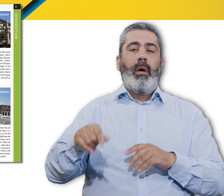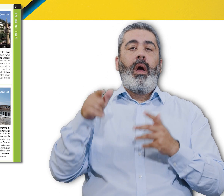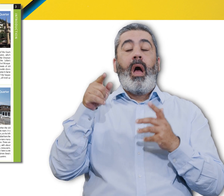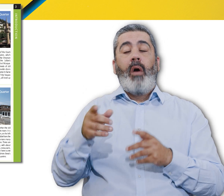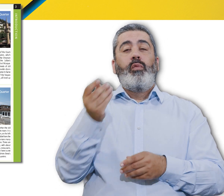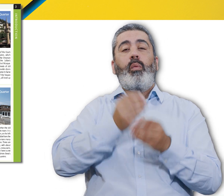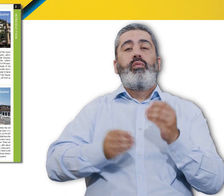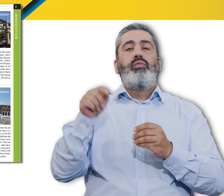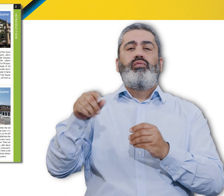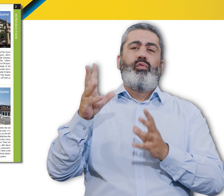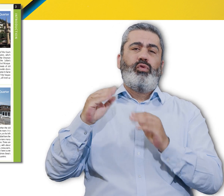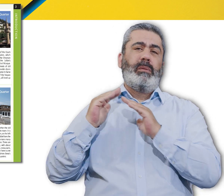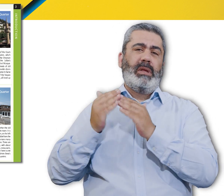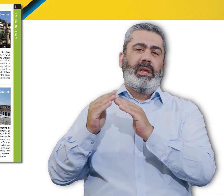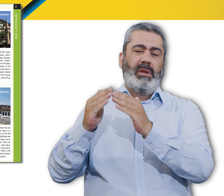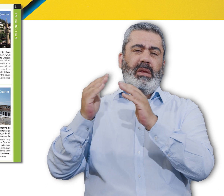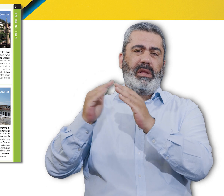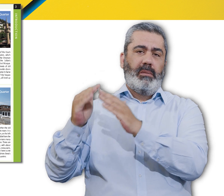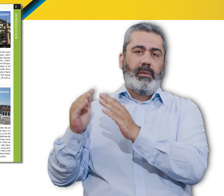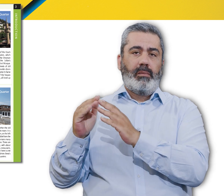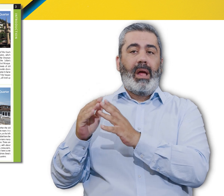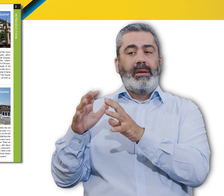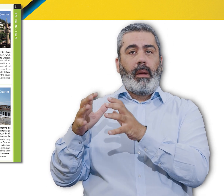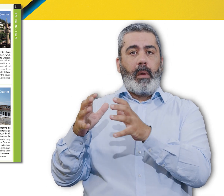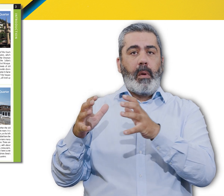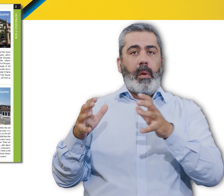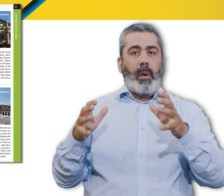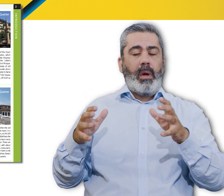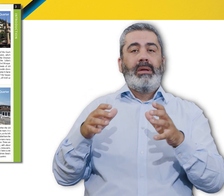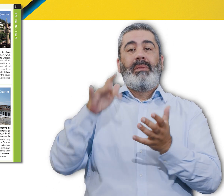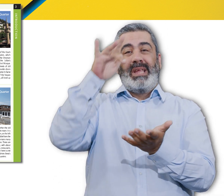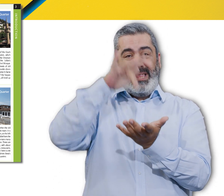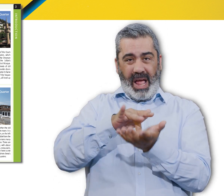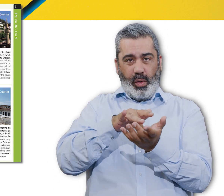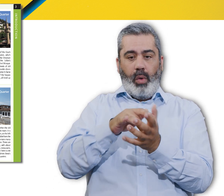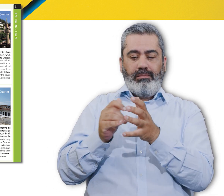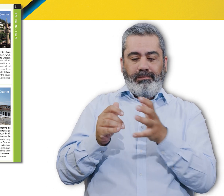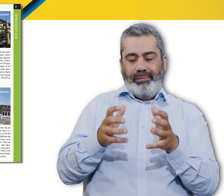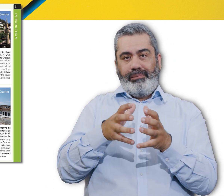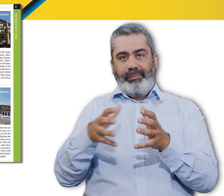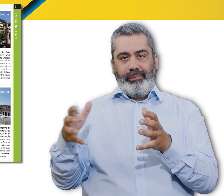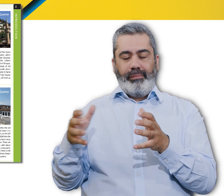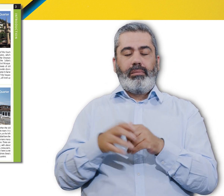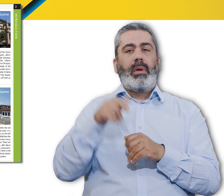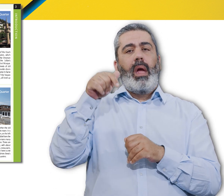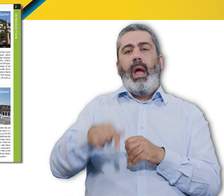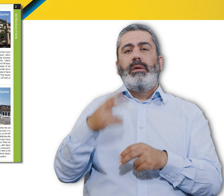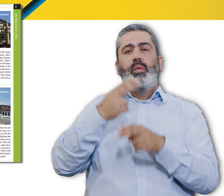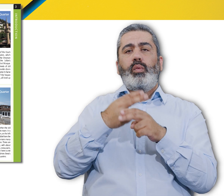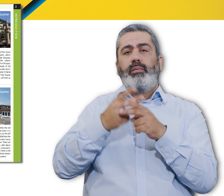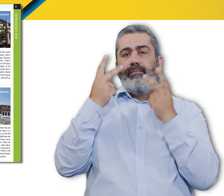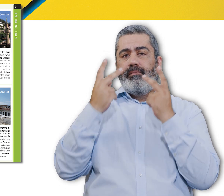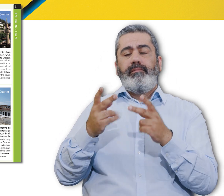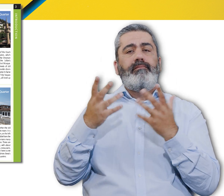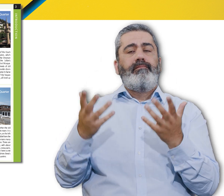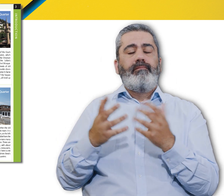Quarters of Beirut. Modern City, East. The modern part of the city of Beirut, which is mostly residential, expands towards